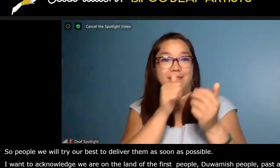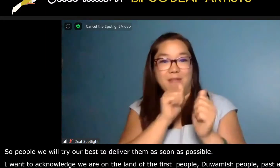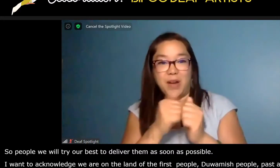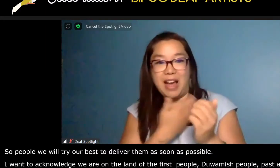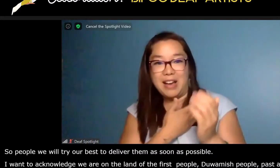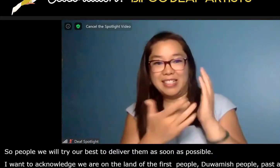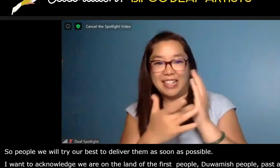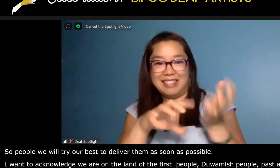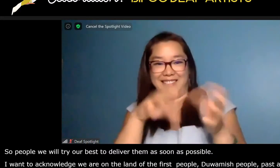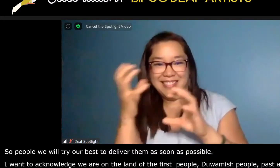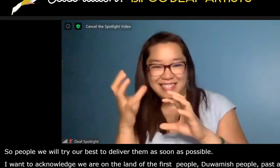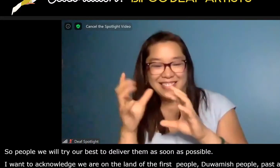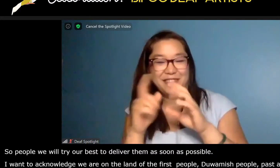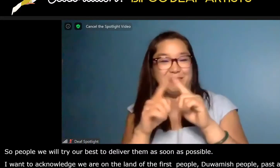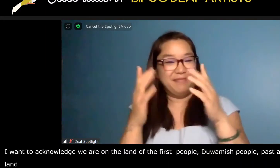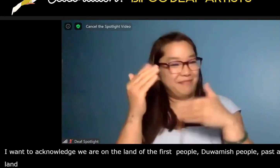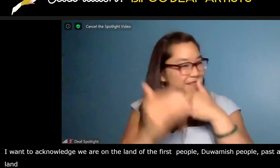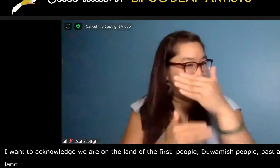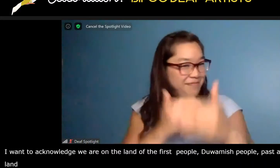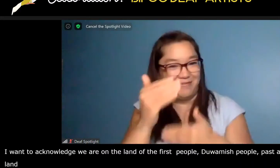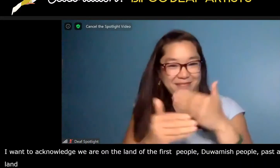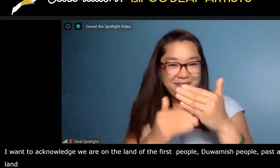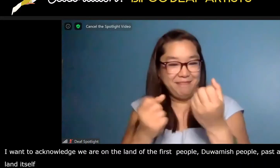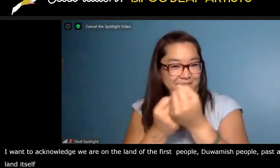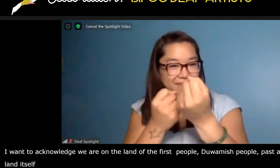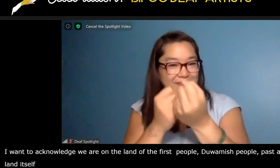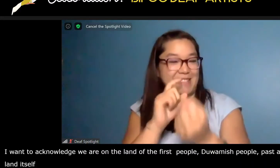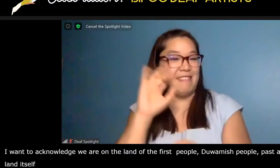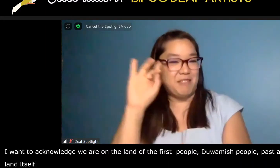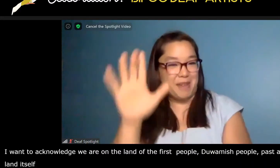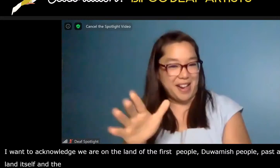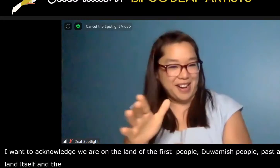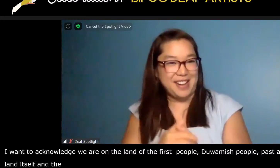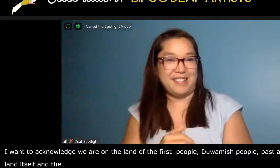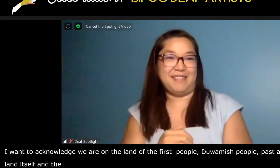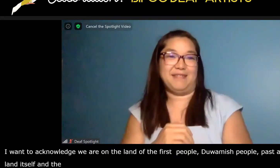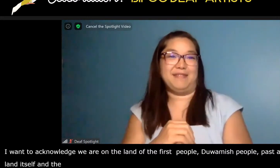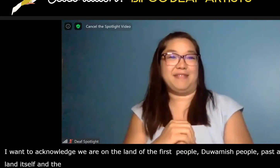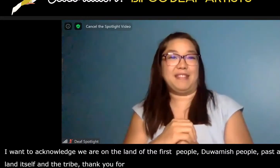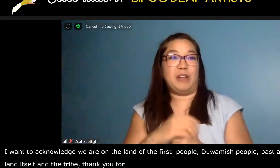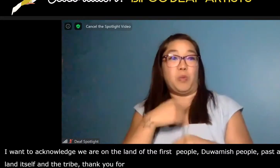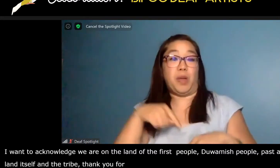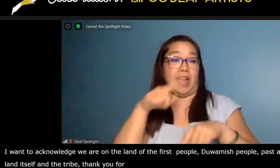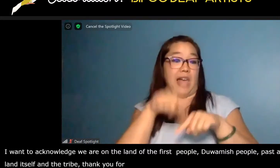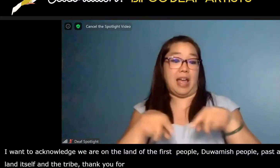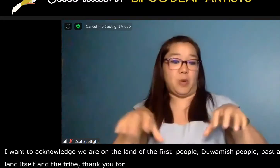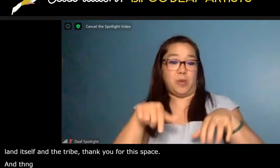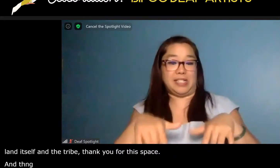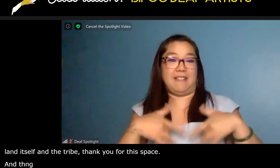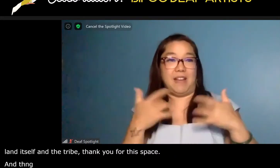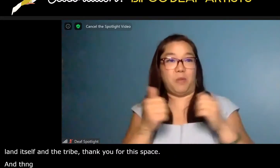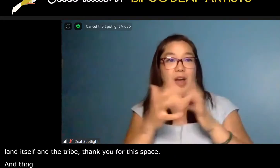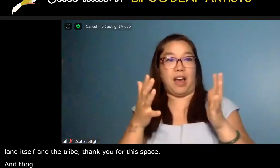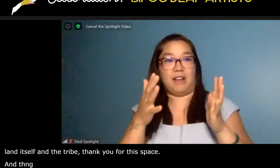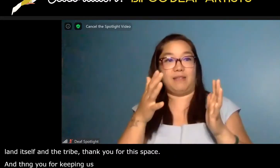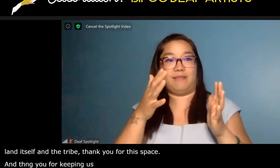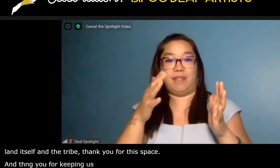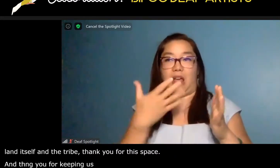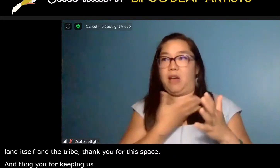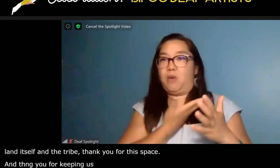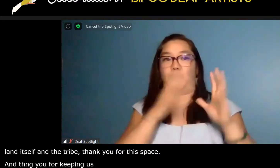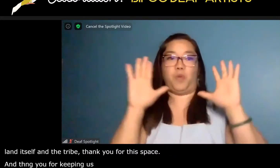And thank you for keeping us all connected. We cannot do this event without